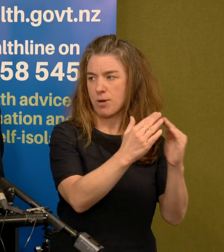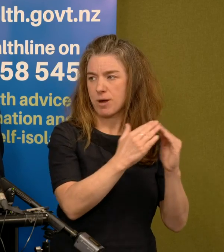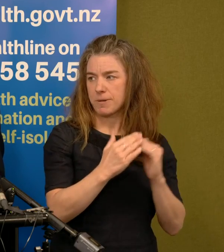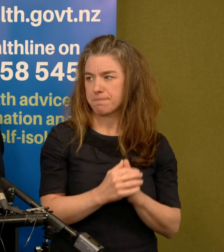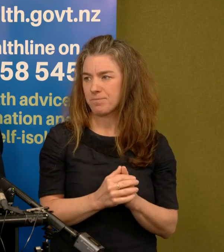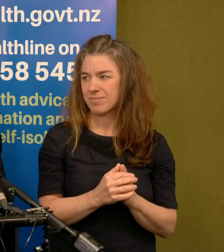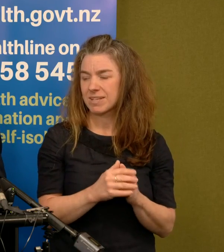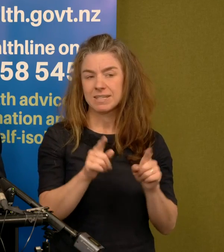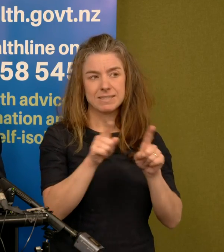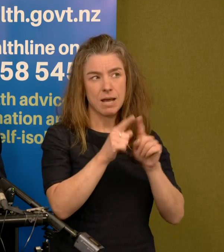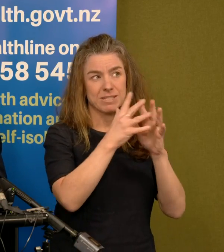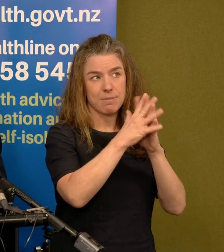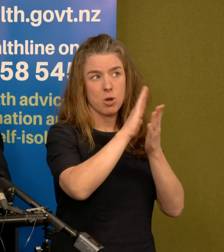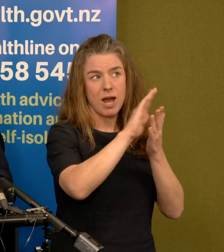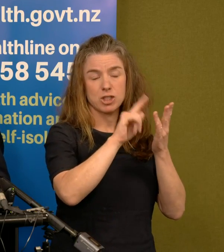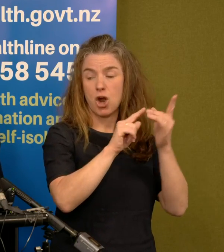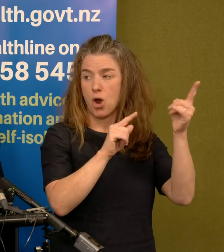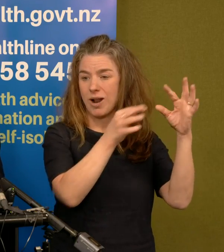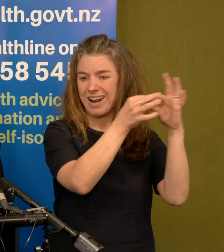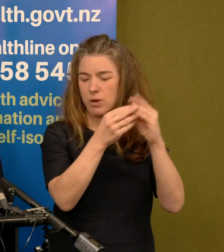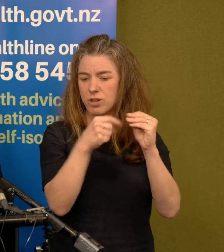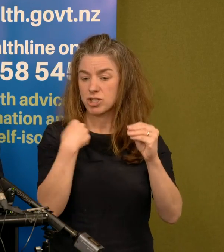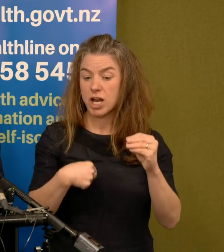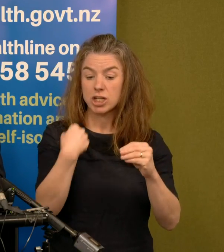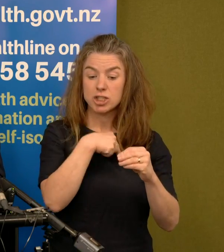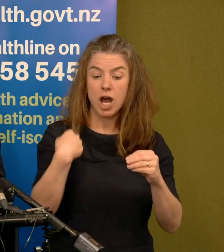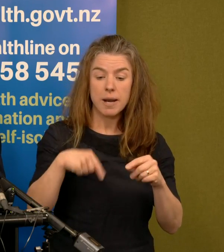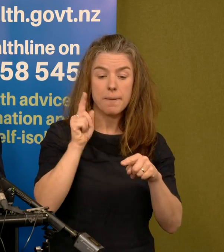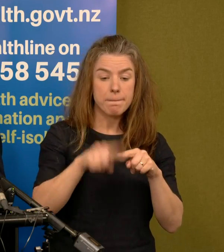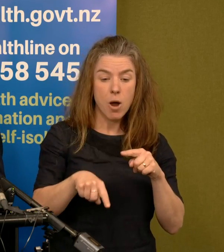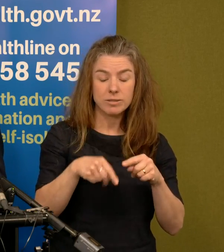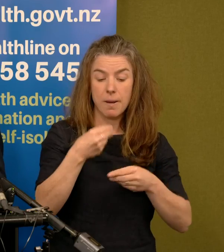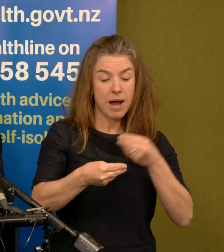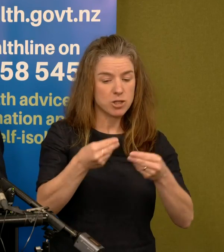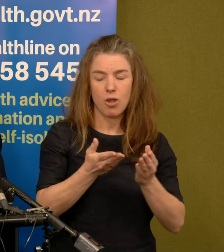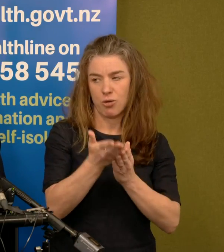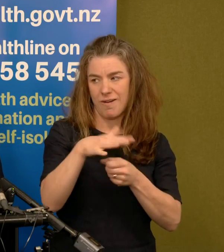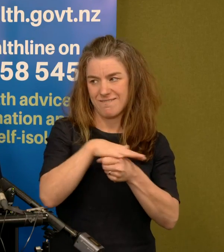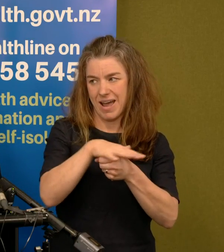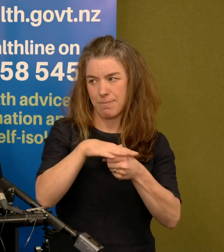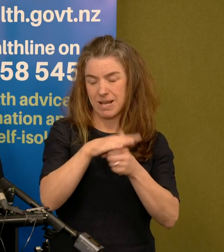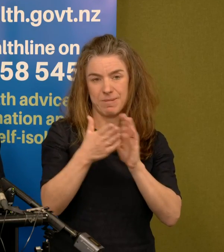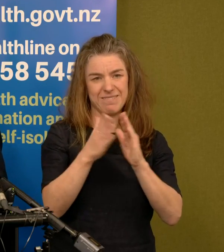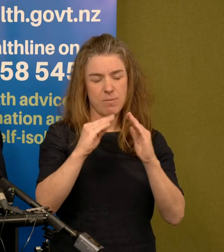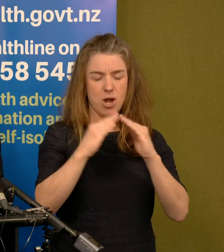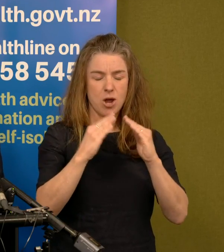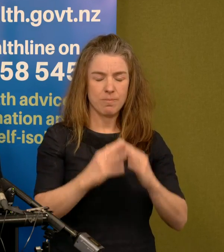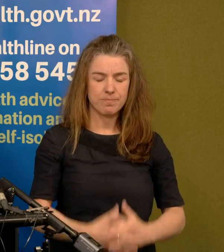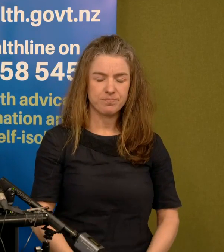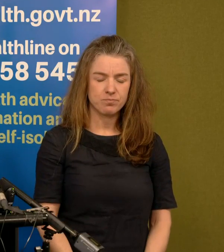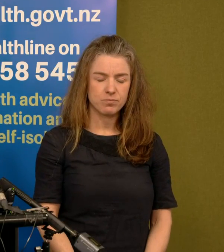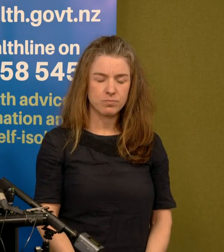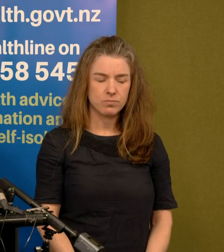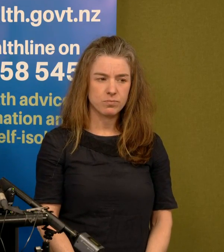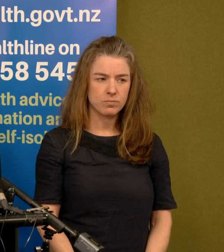to China showed, that in China, most of the transmission was happening in family situations, so inside the home. Sorry, I just want to clarify